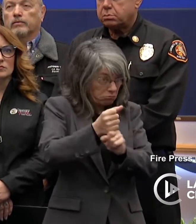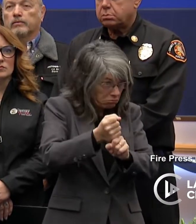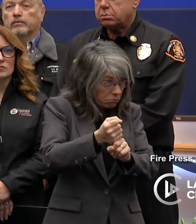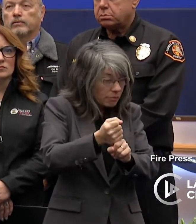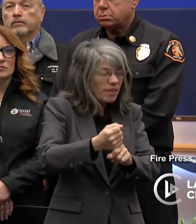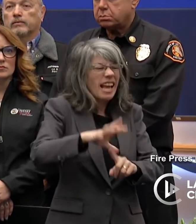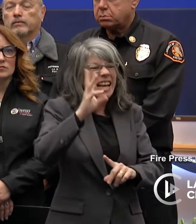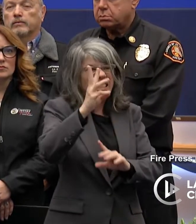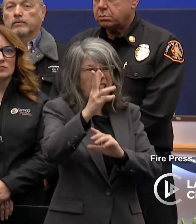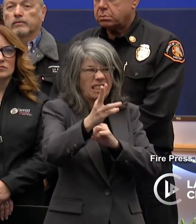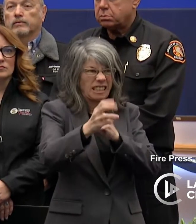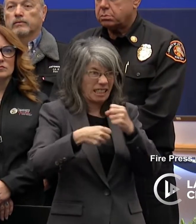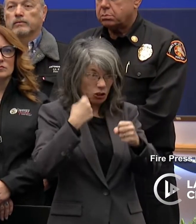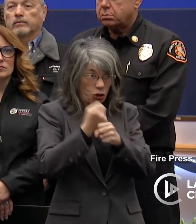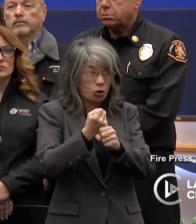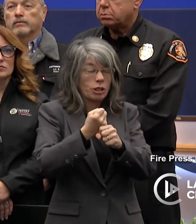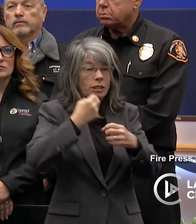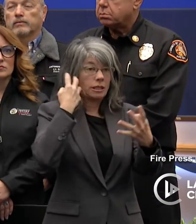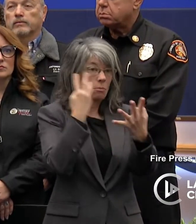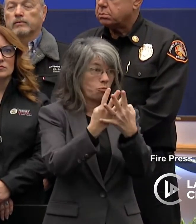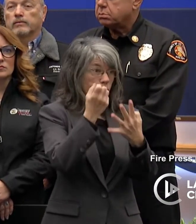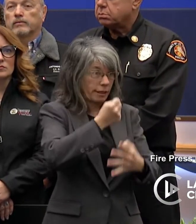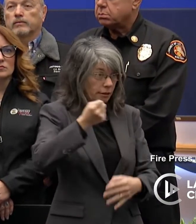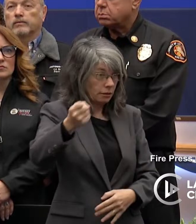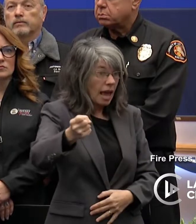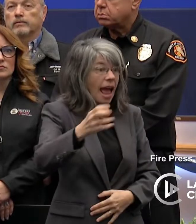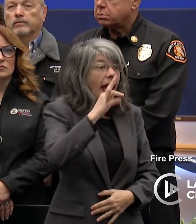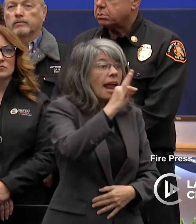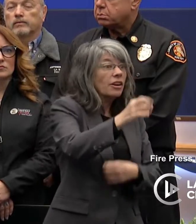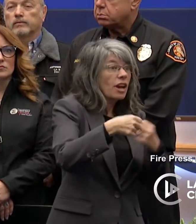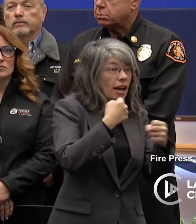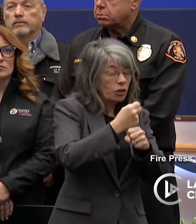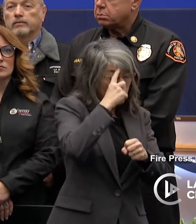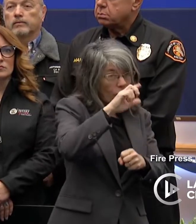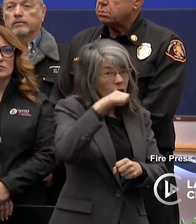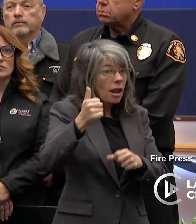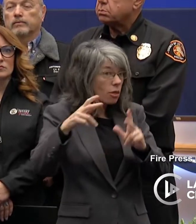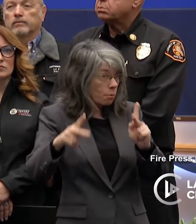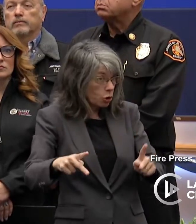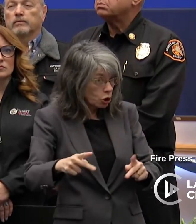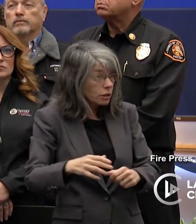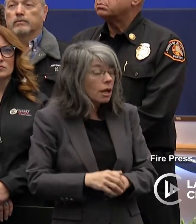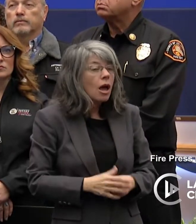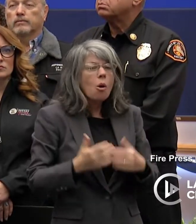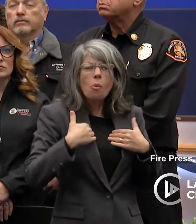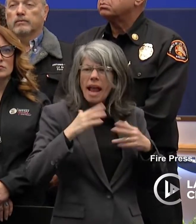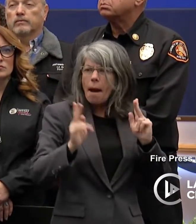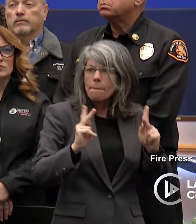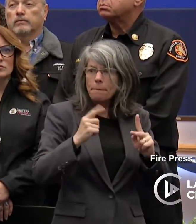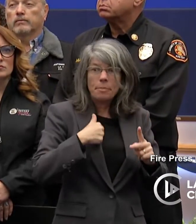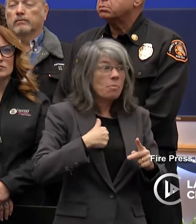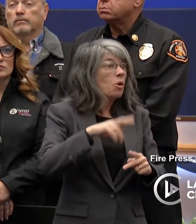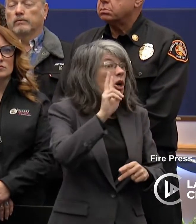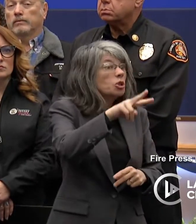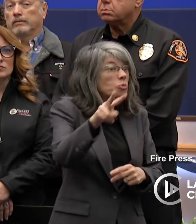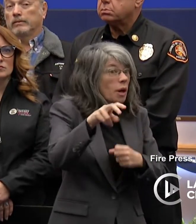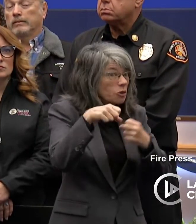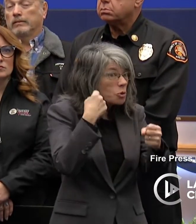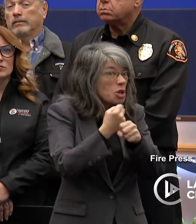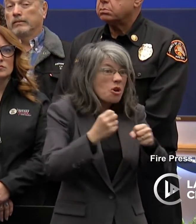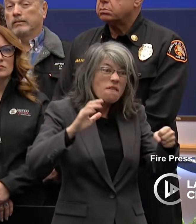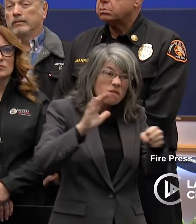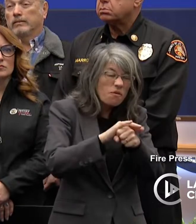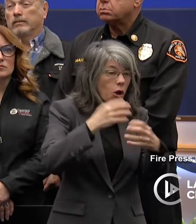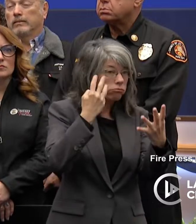at is 6 years in prison, 9 years in prison for another individual. We have people who are looking at 22 years in